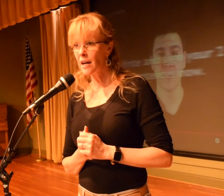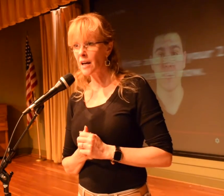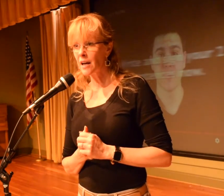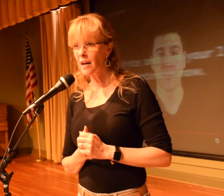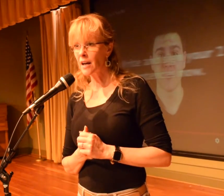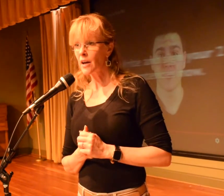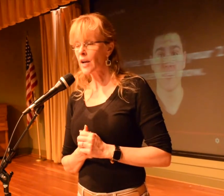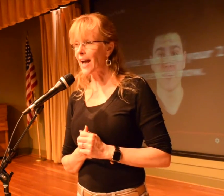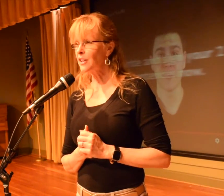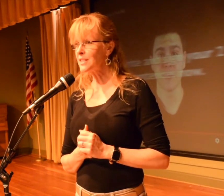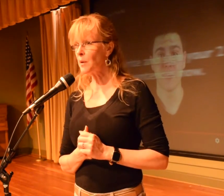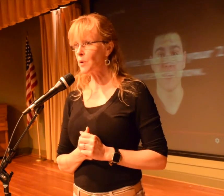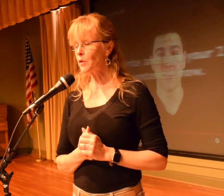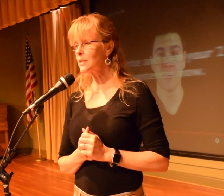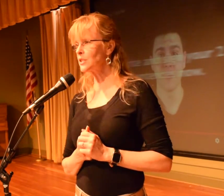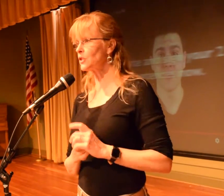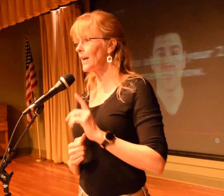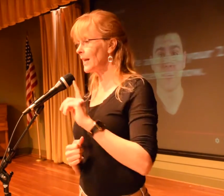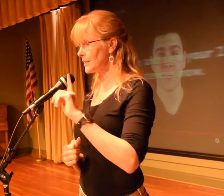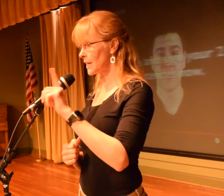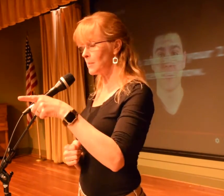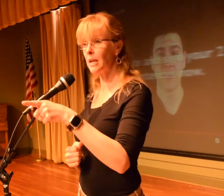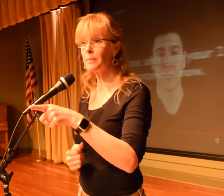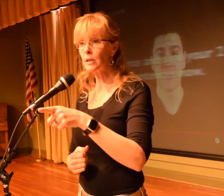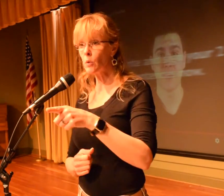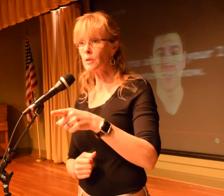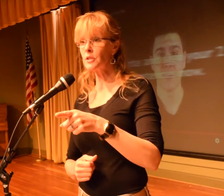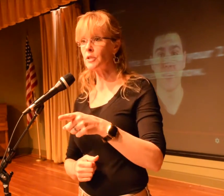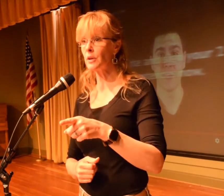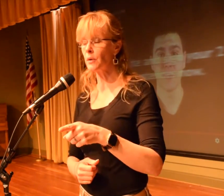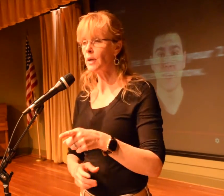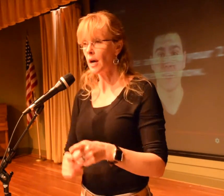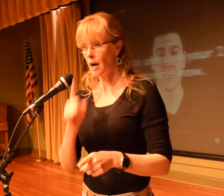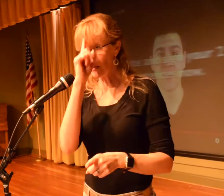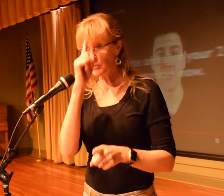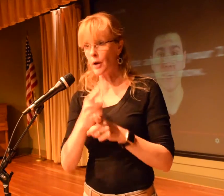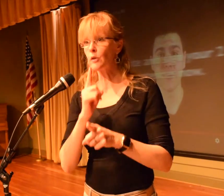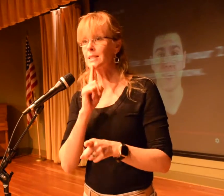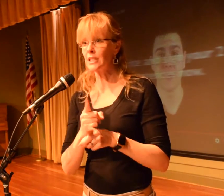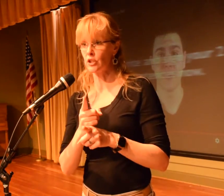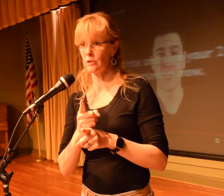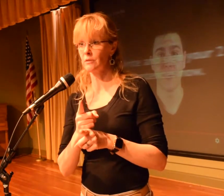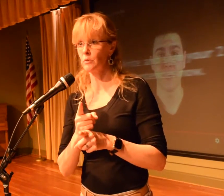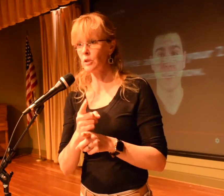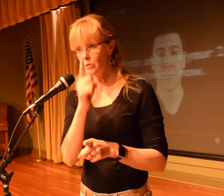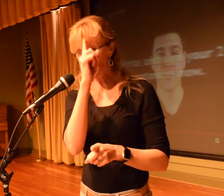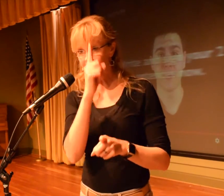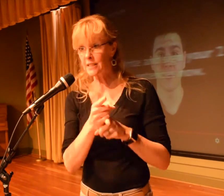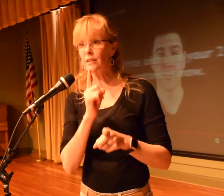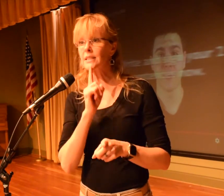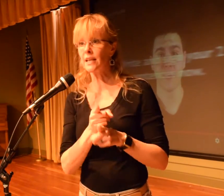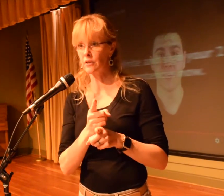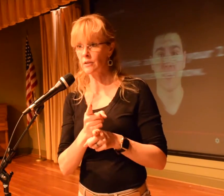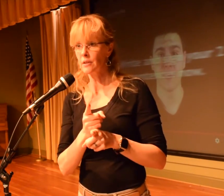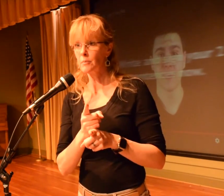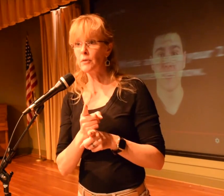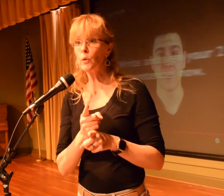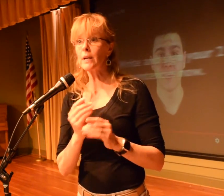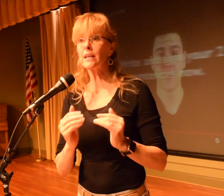sister? Okay, how do you sign brother or sister? And that's coming up in the course too, brother, sister. We'll learn more details later. But if you want to get